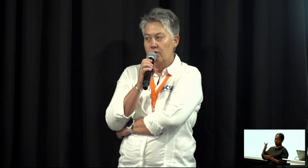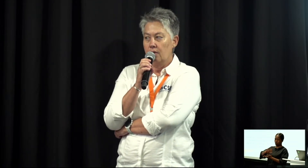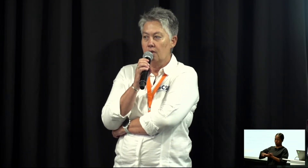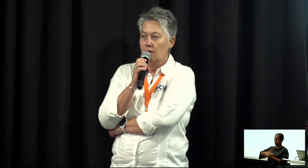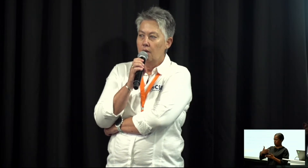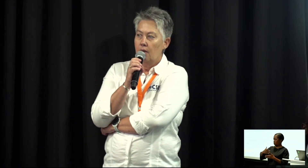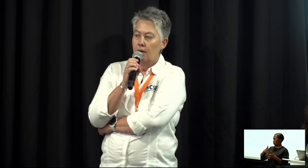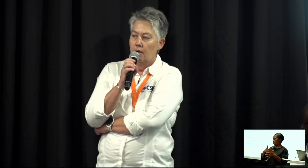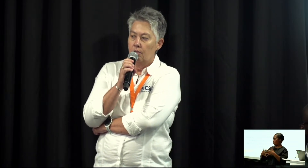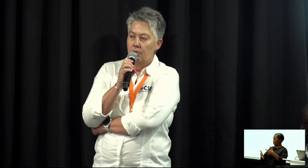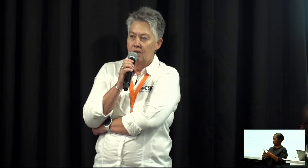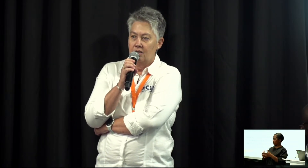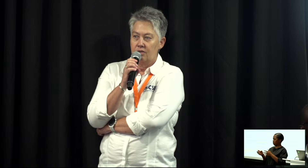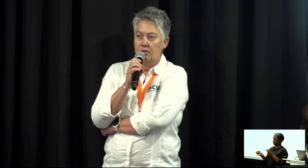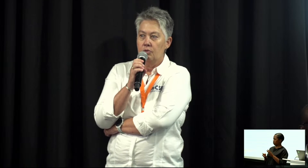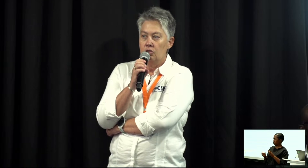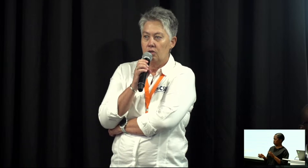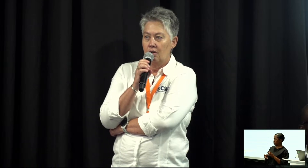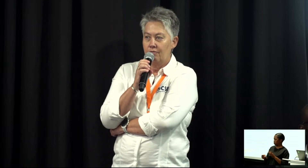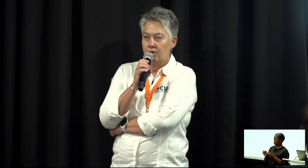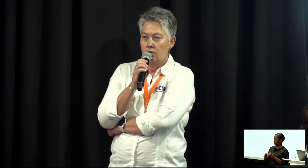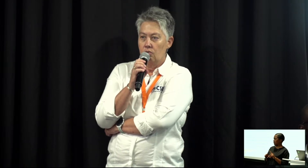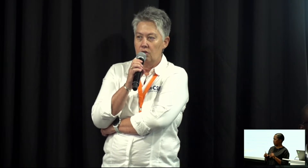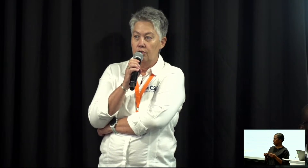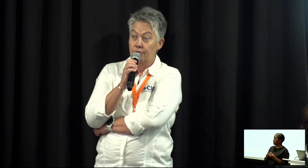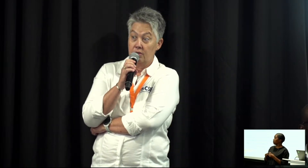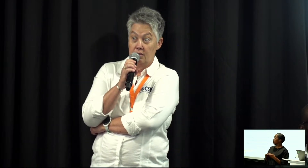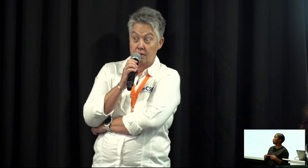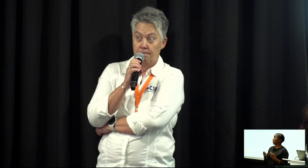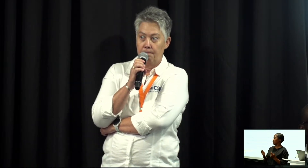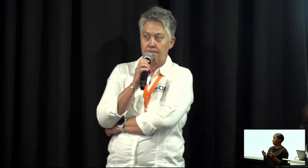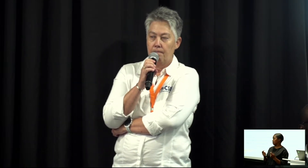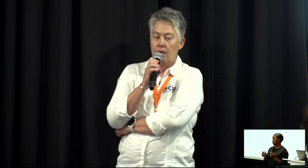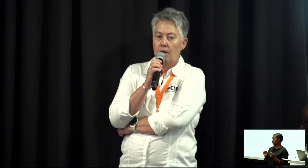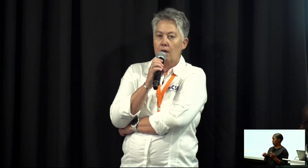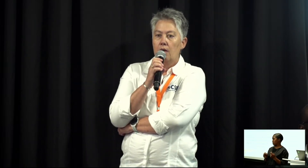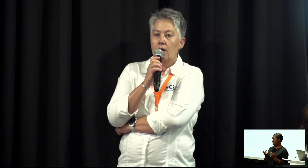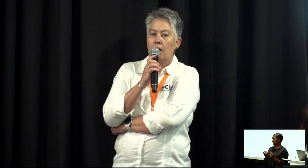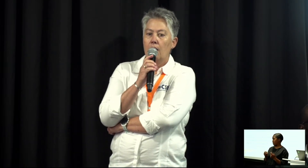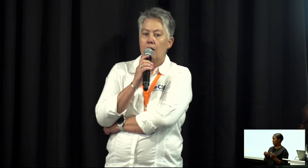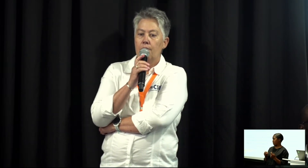or your offering. But it is a commercial offering called Qfluency.